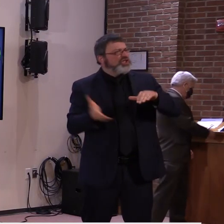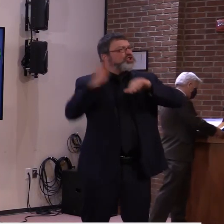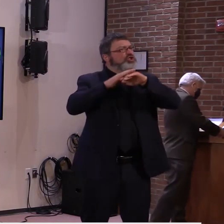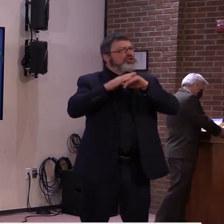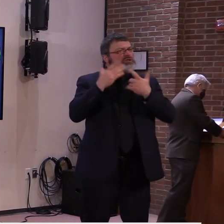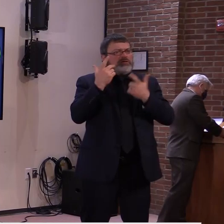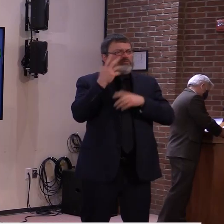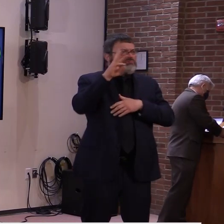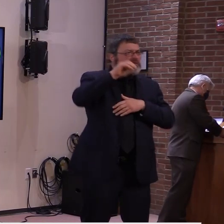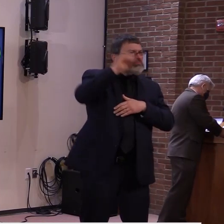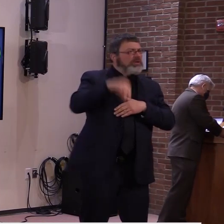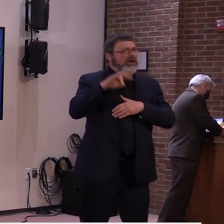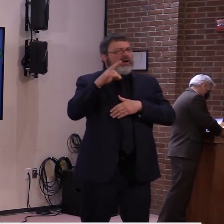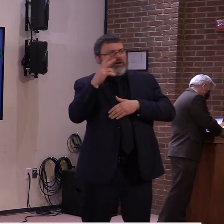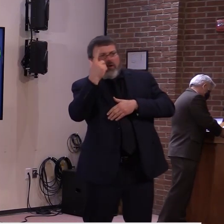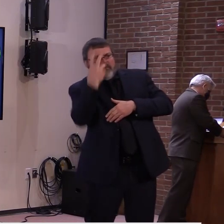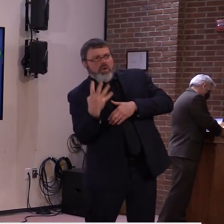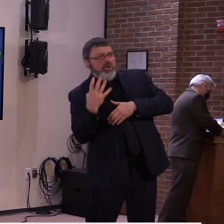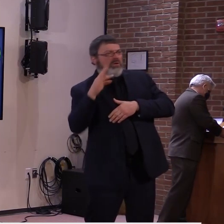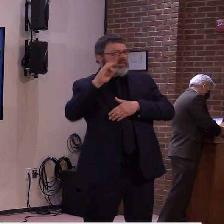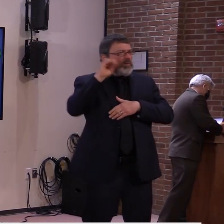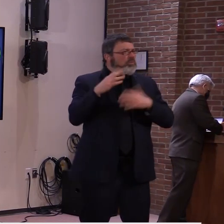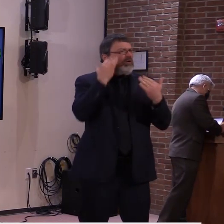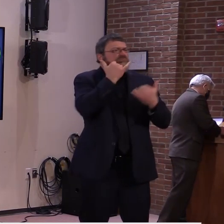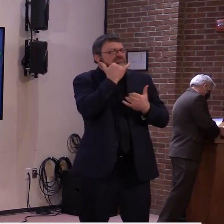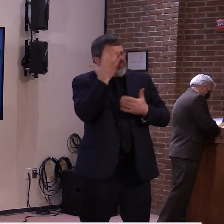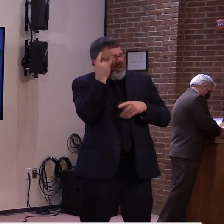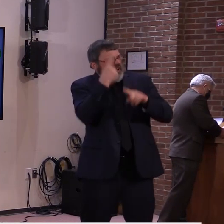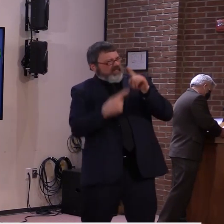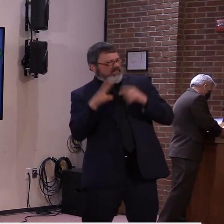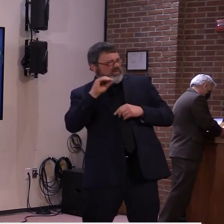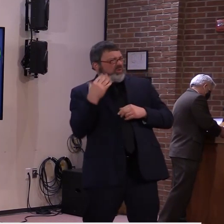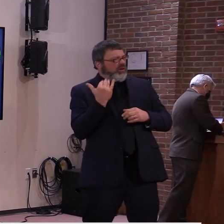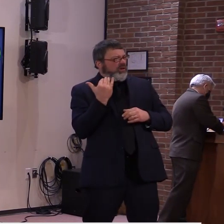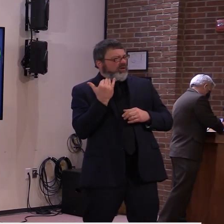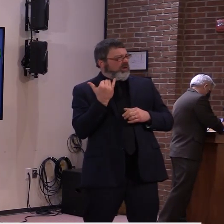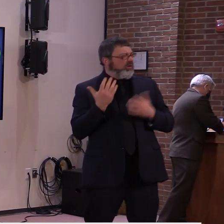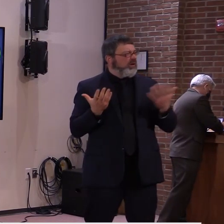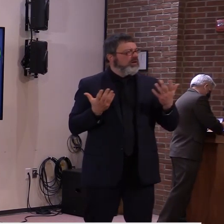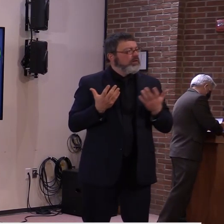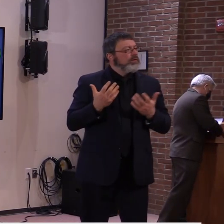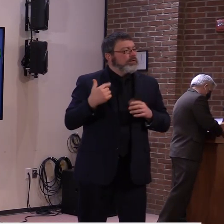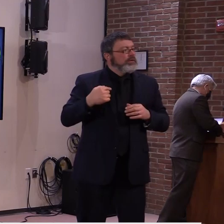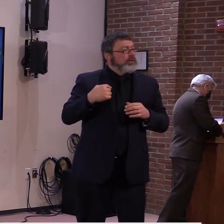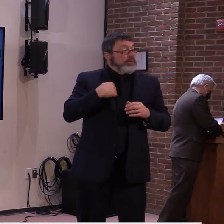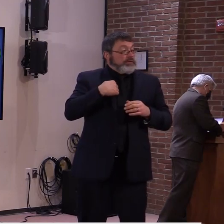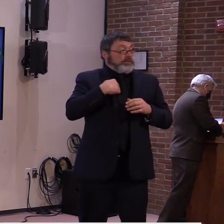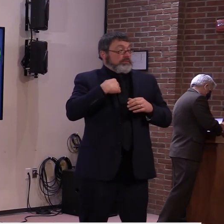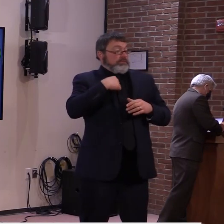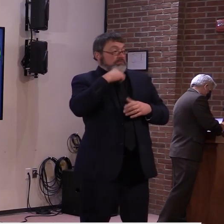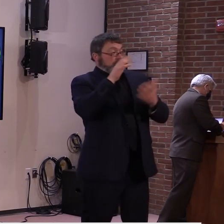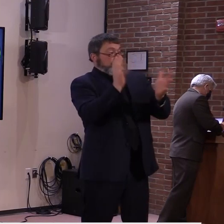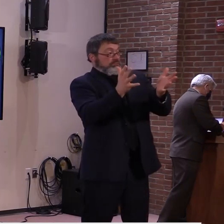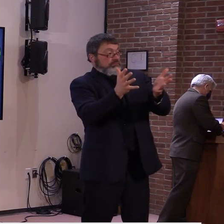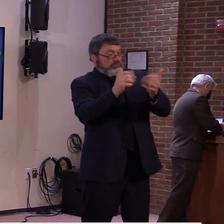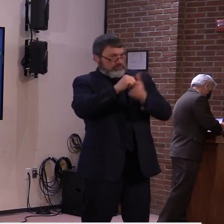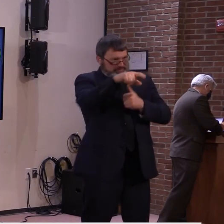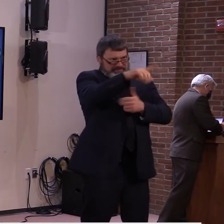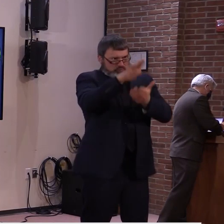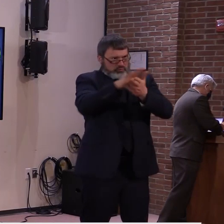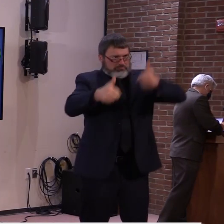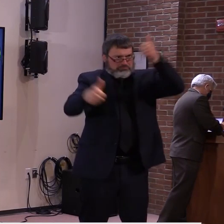the rapidity in which we've deployed it. But we've had some conversations with school administrators about this, and there seems to be a variety of reasons